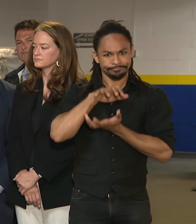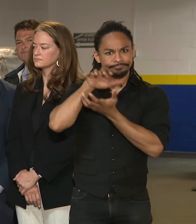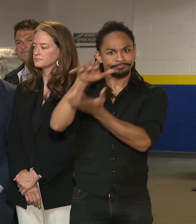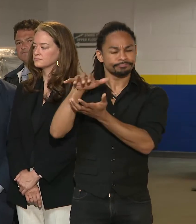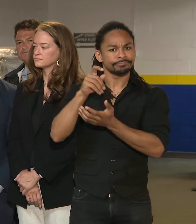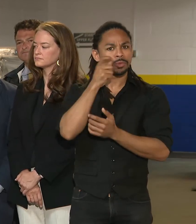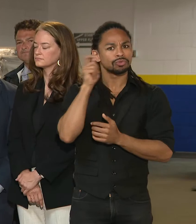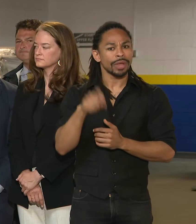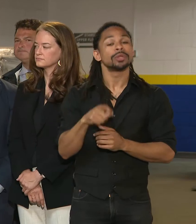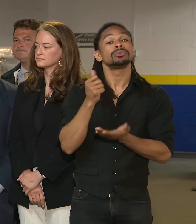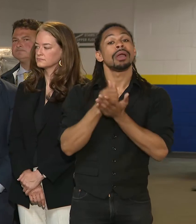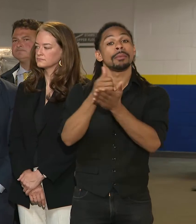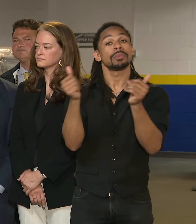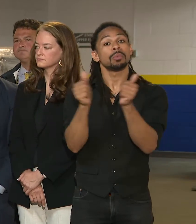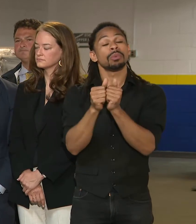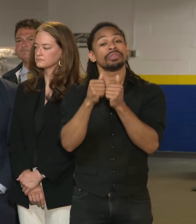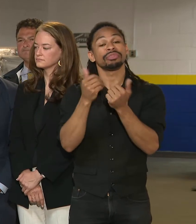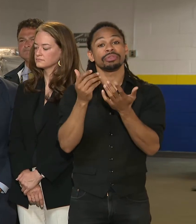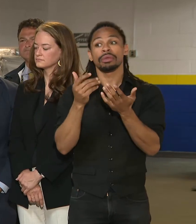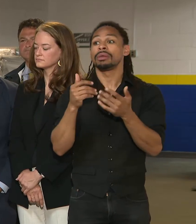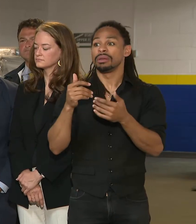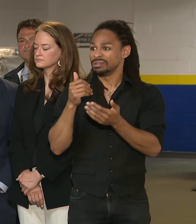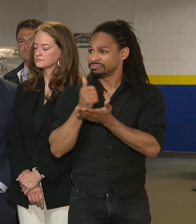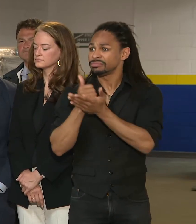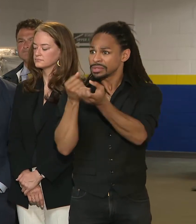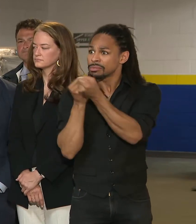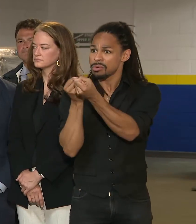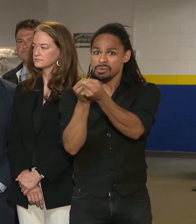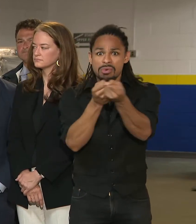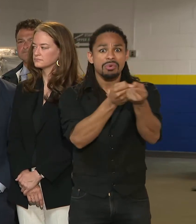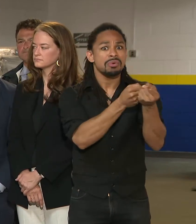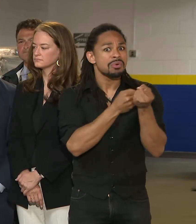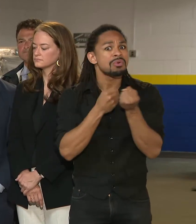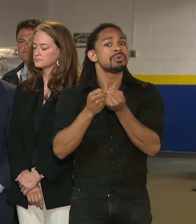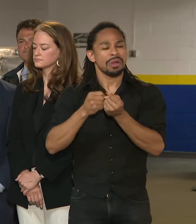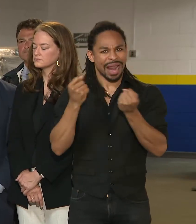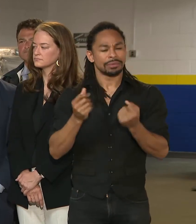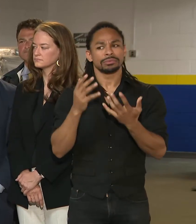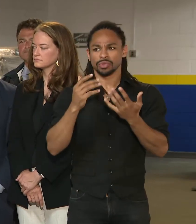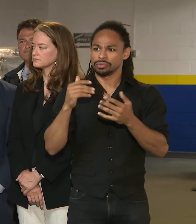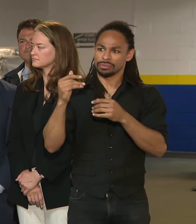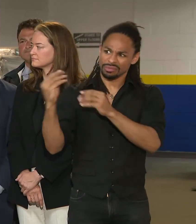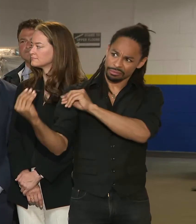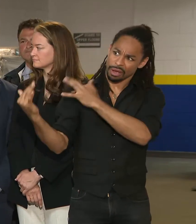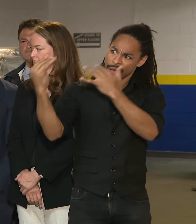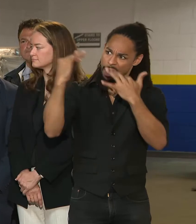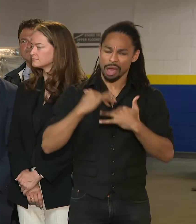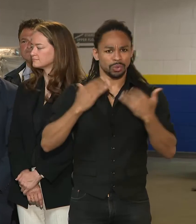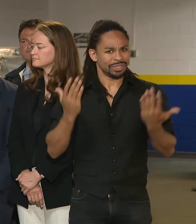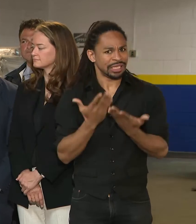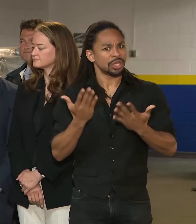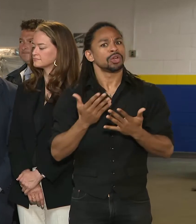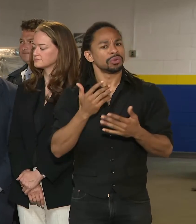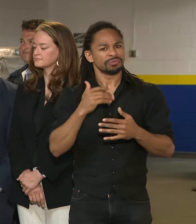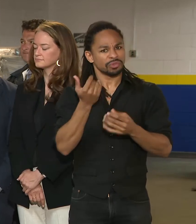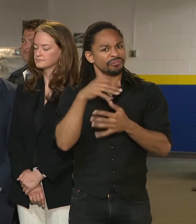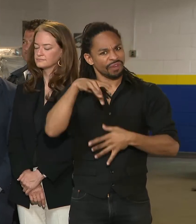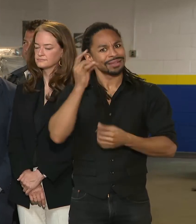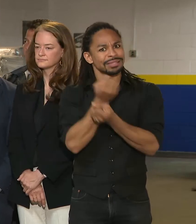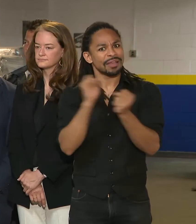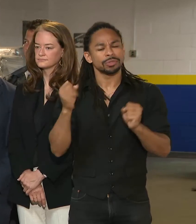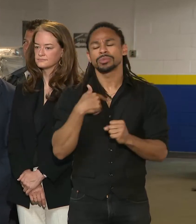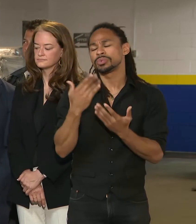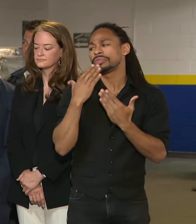resettling here as the war overseas continue to move forward. And so I just want to thank you and your entire team for what you're